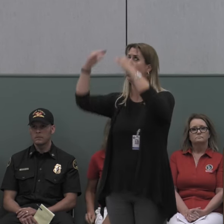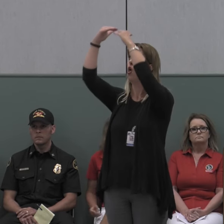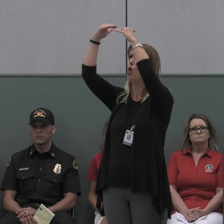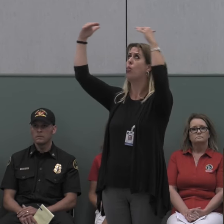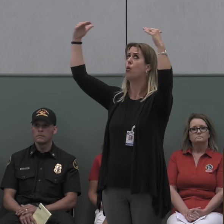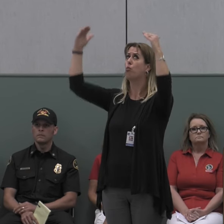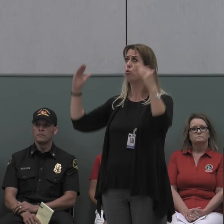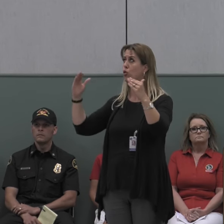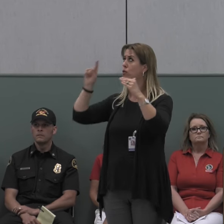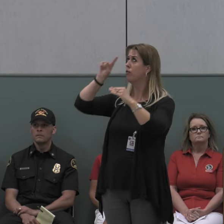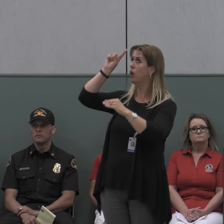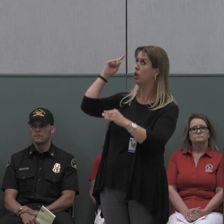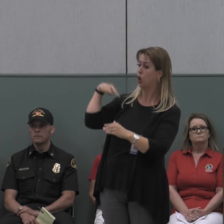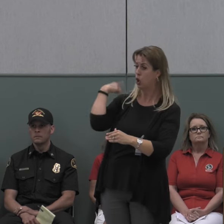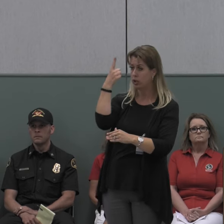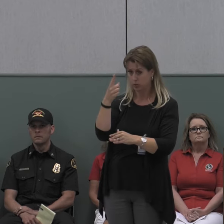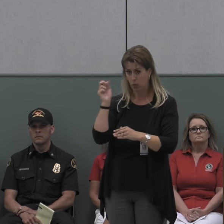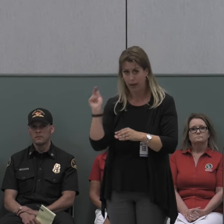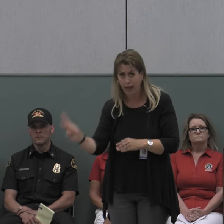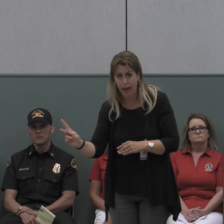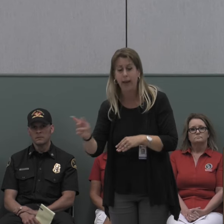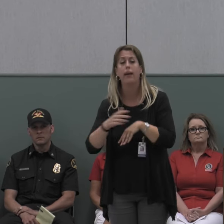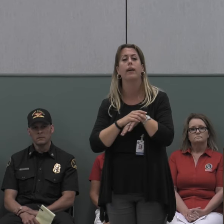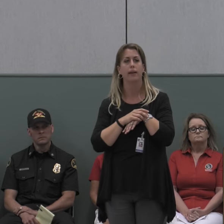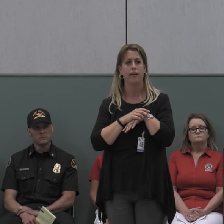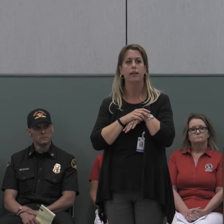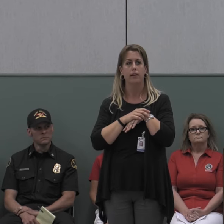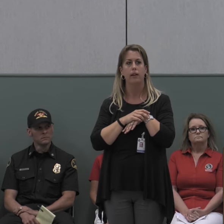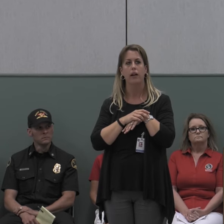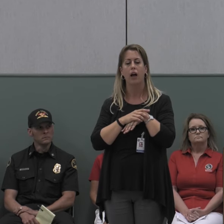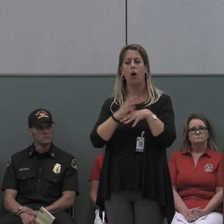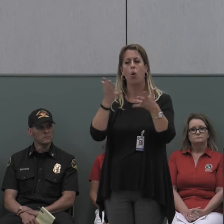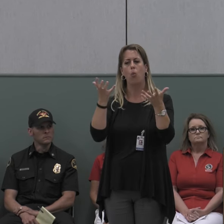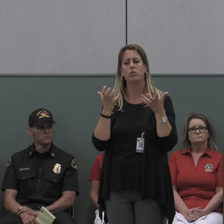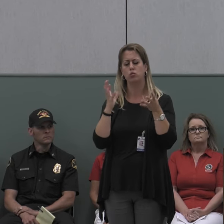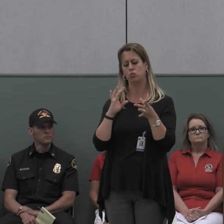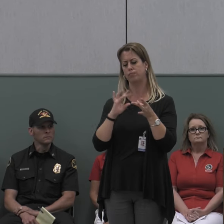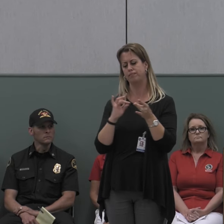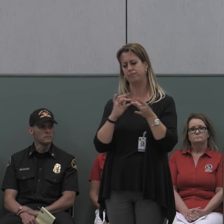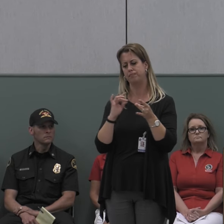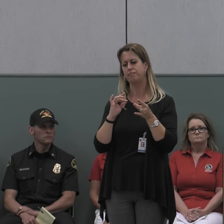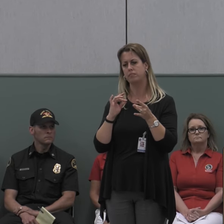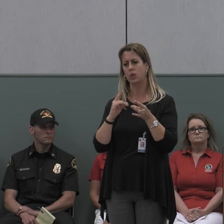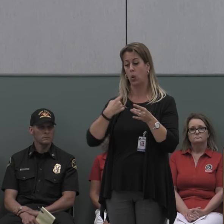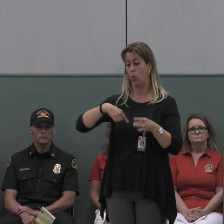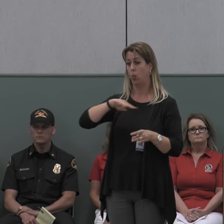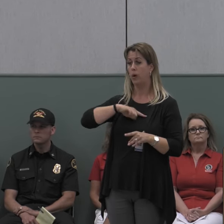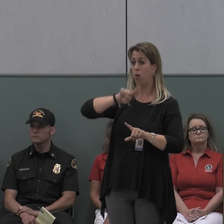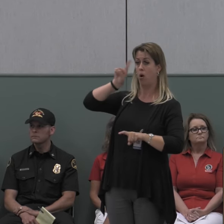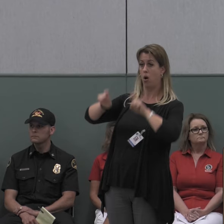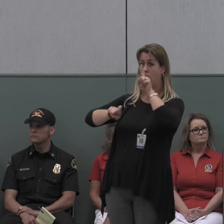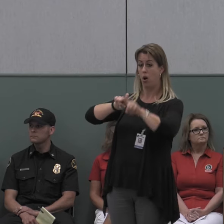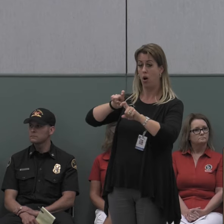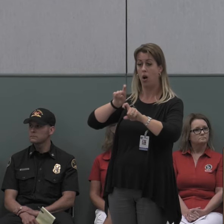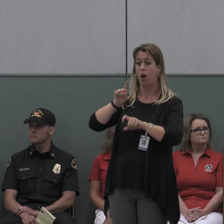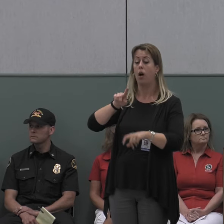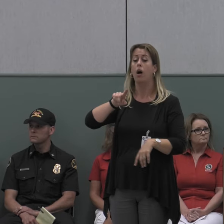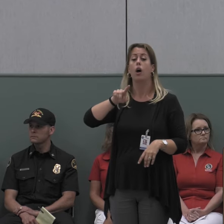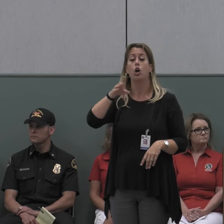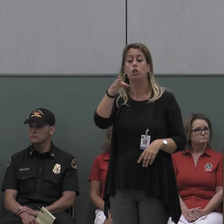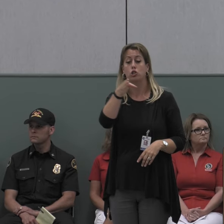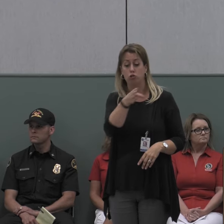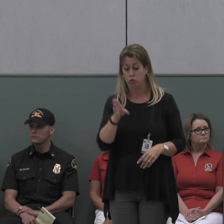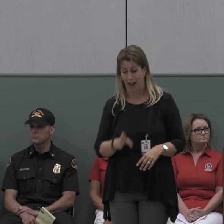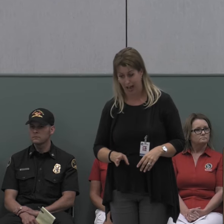idea when you call so we know what to ask questions about. All right, because what we'll ask you is, are the cracks offset? All